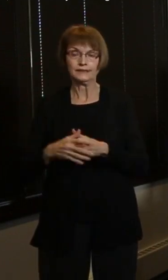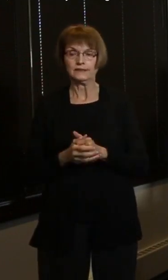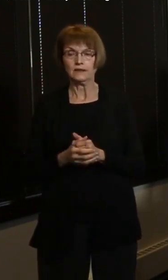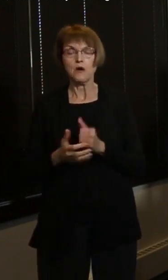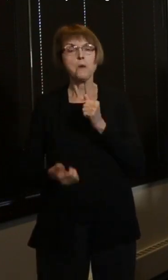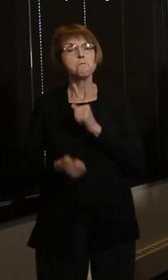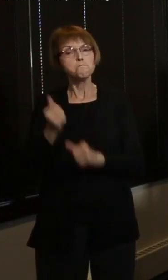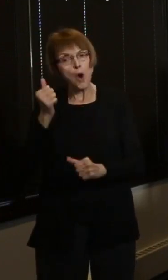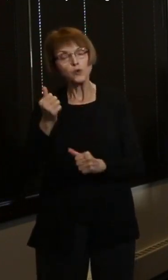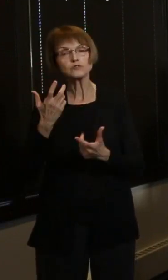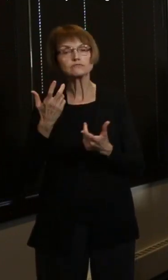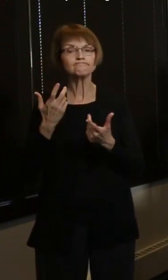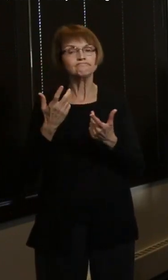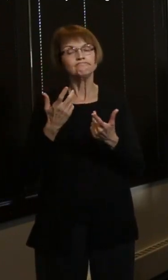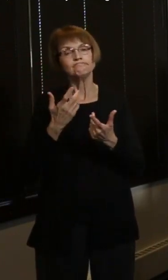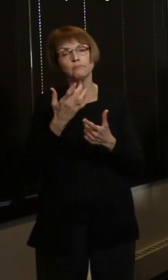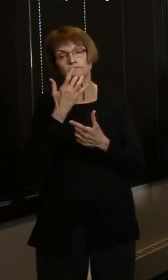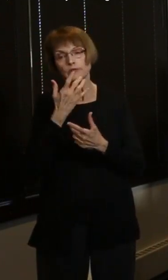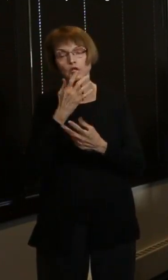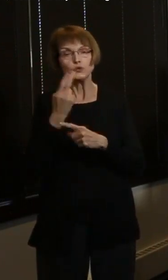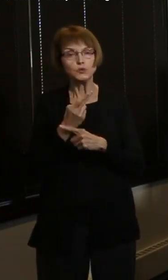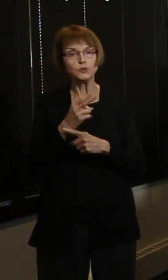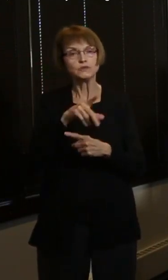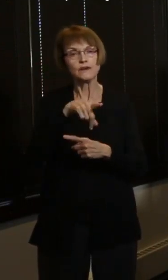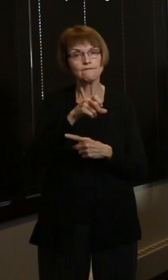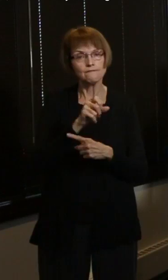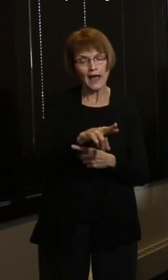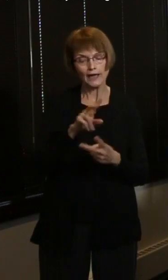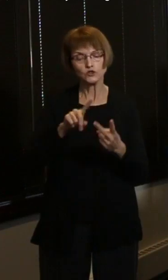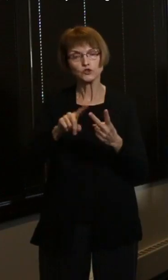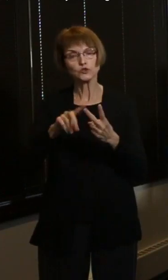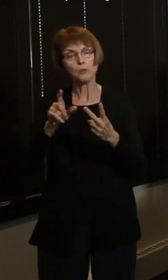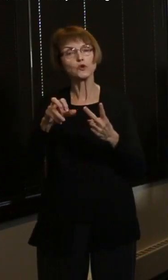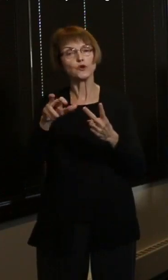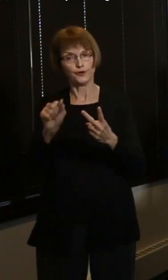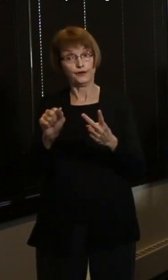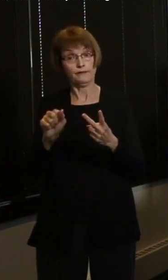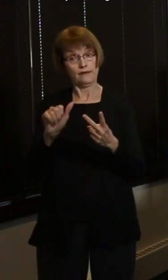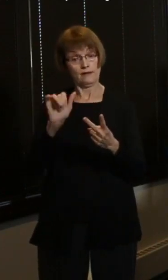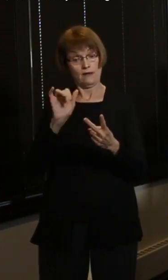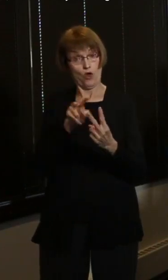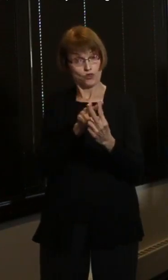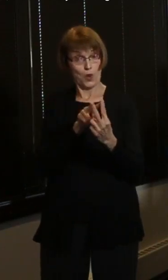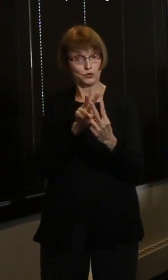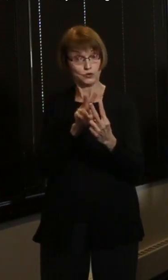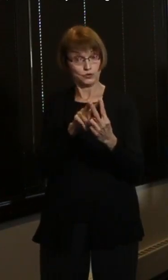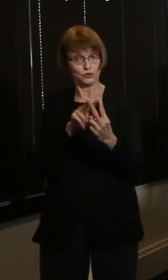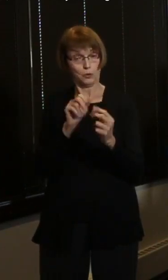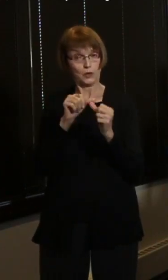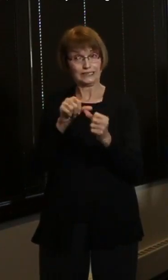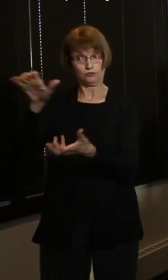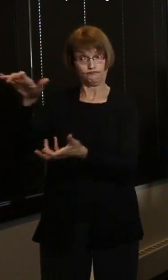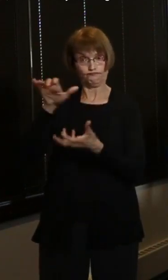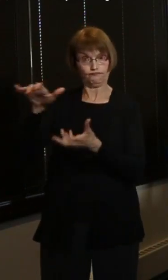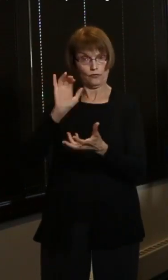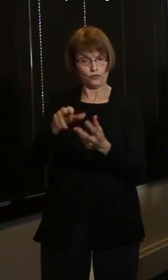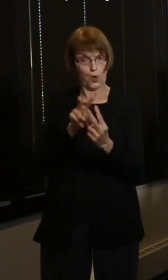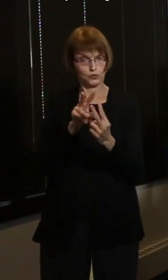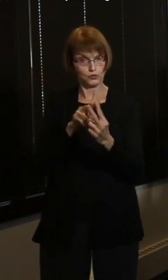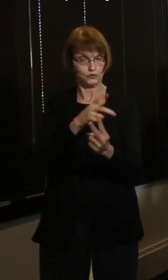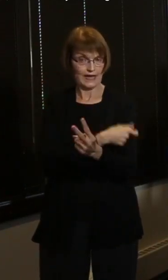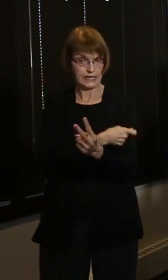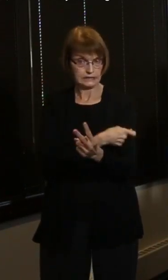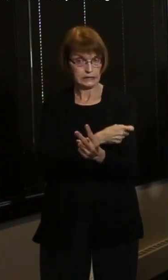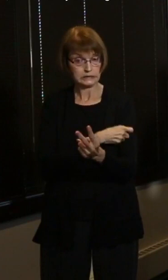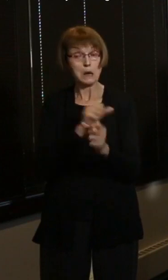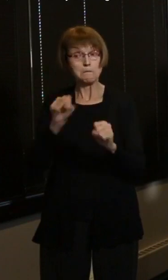been using Pfizer or Moderna vaccines, and we expect that supply of vaccines to continue and